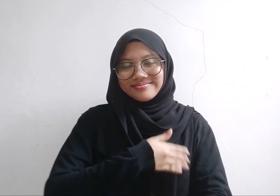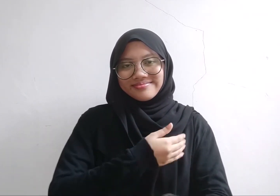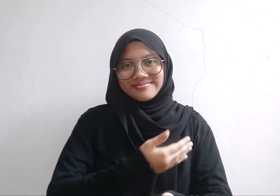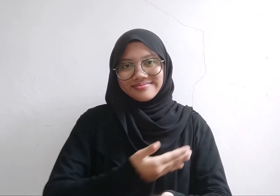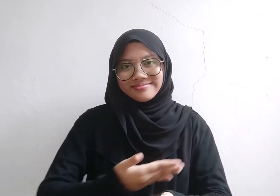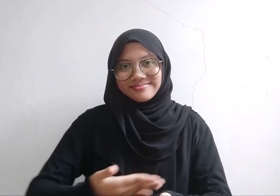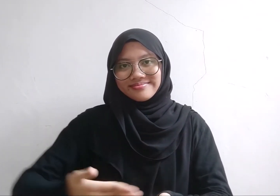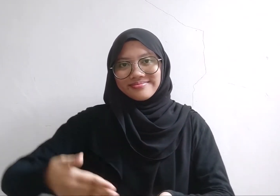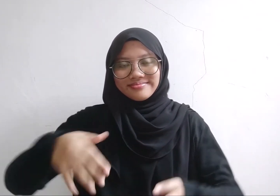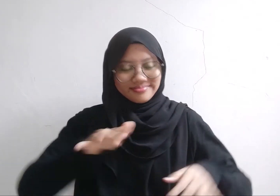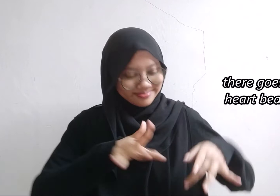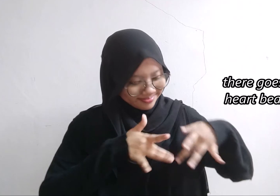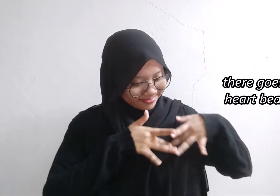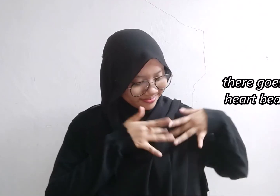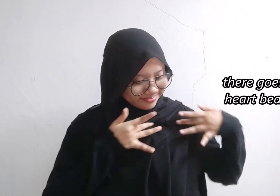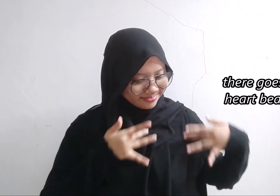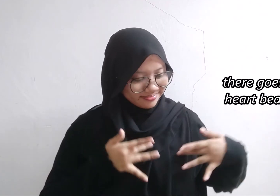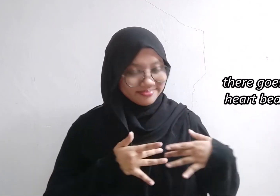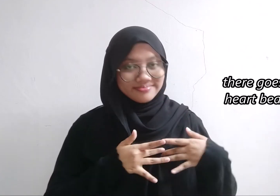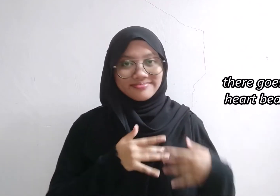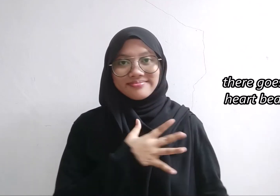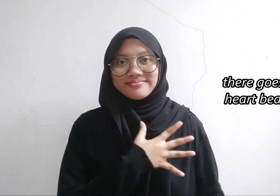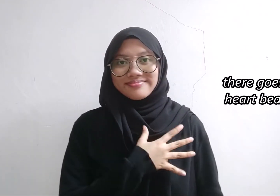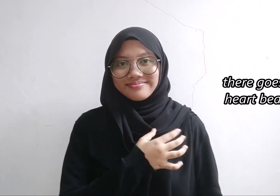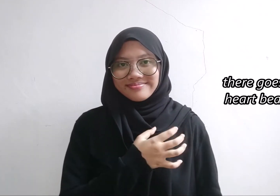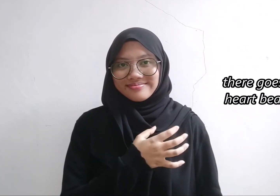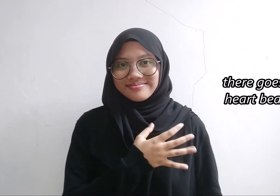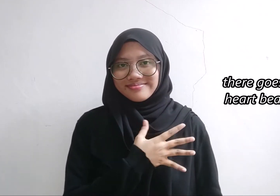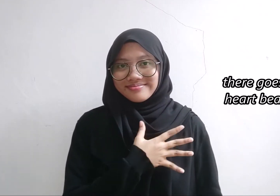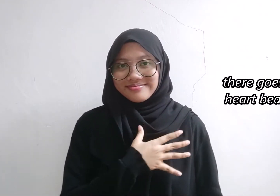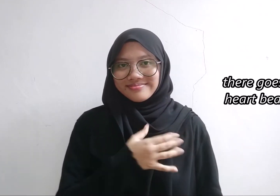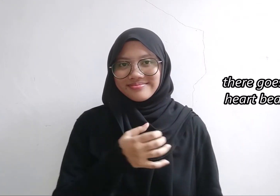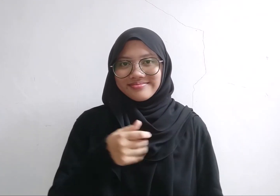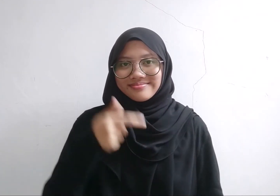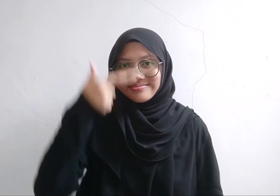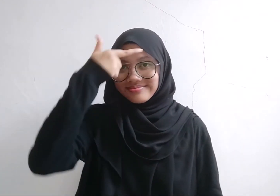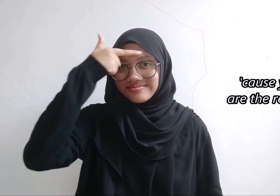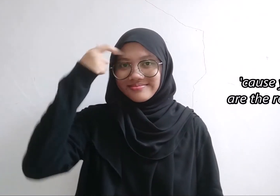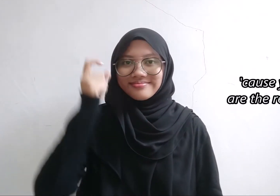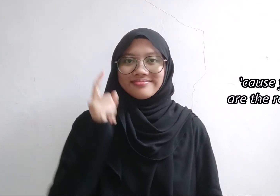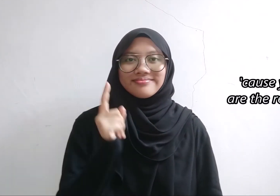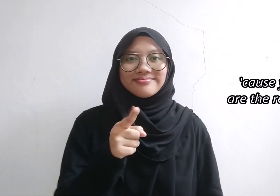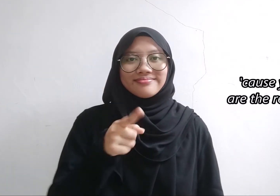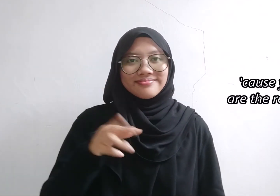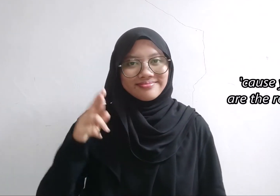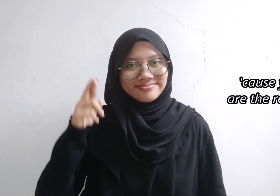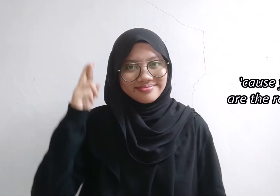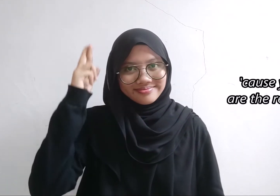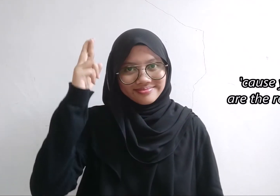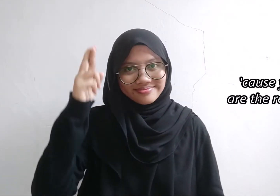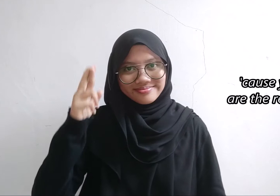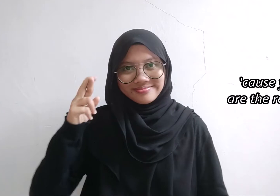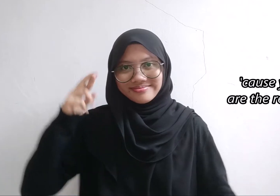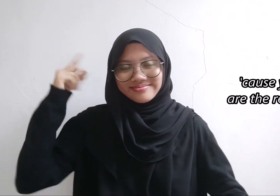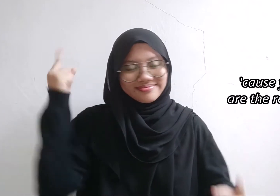There goes my heart beating Cause you are the reason